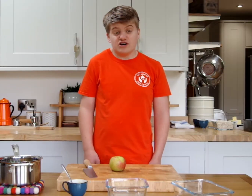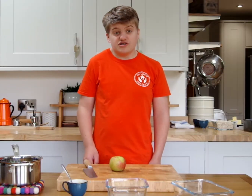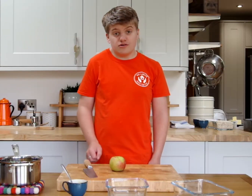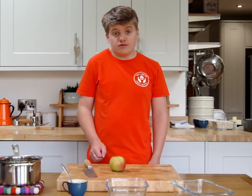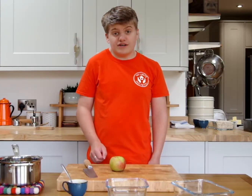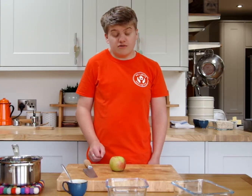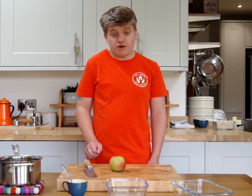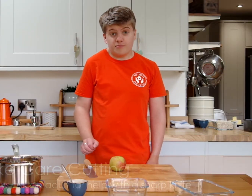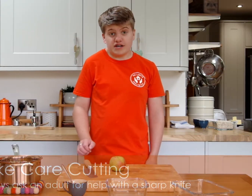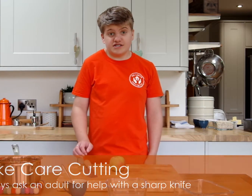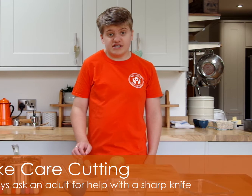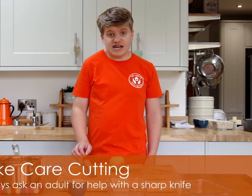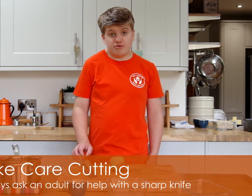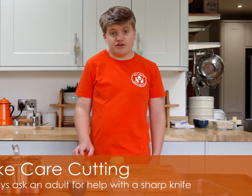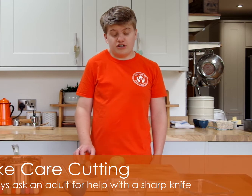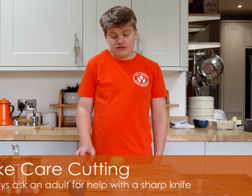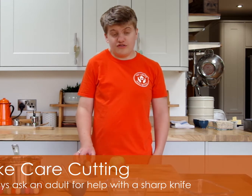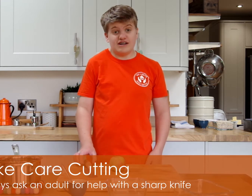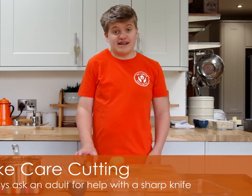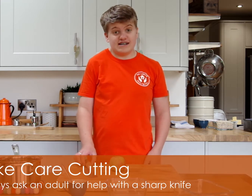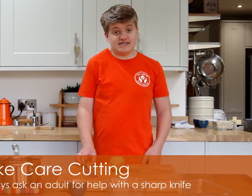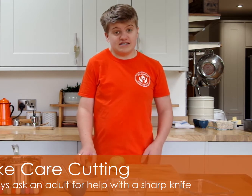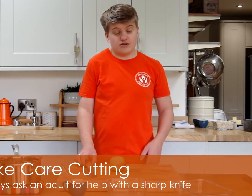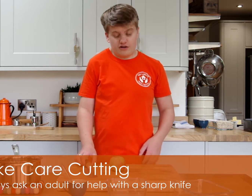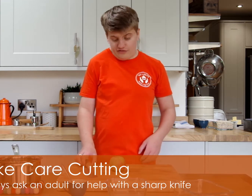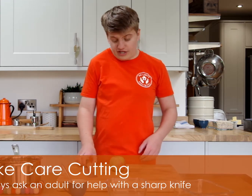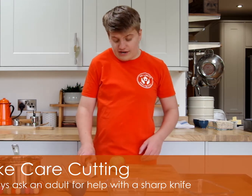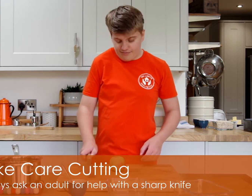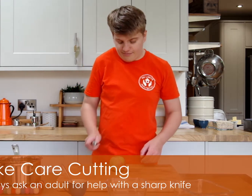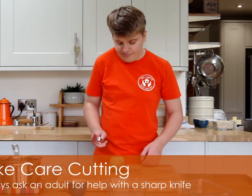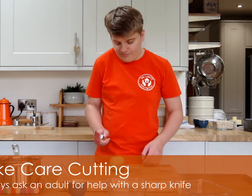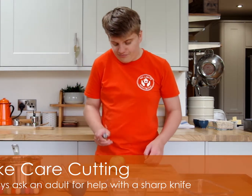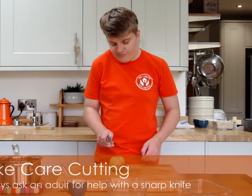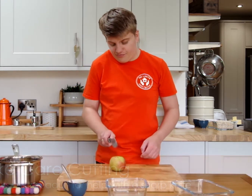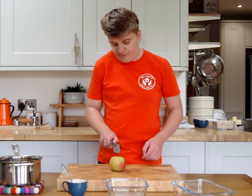So now I'm going to be cutting the apple in half and in half again.